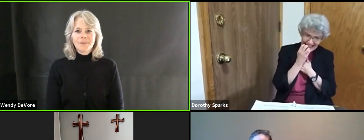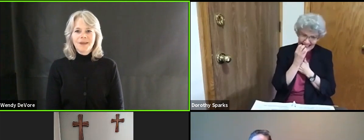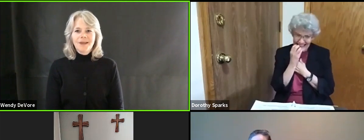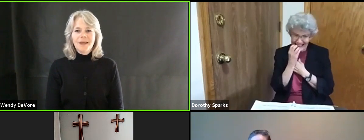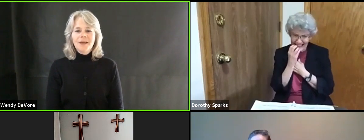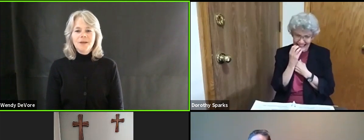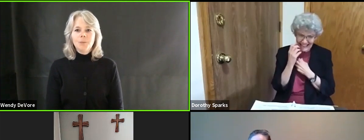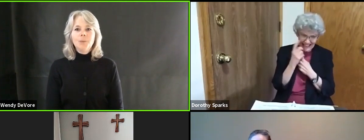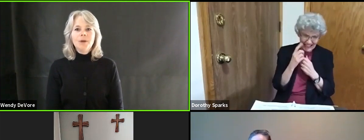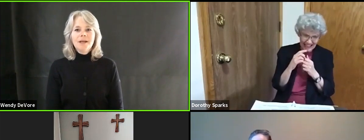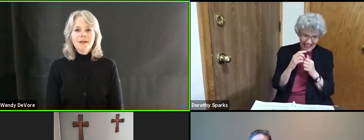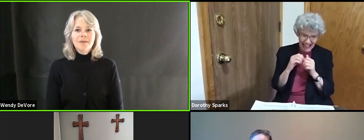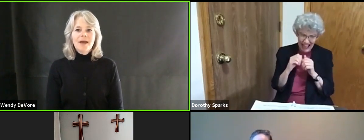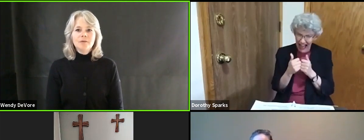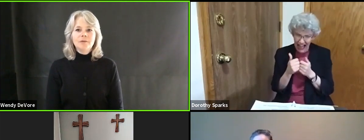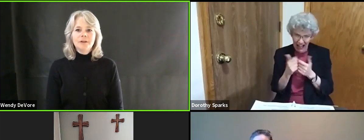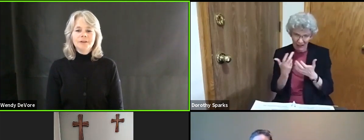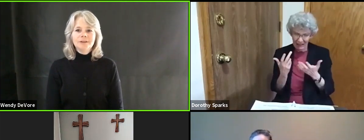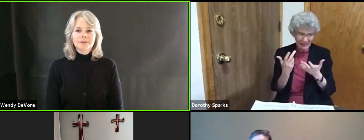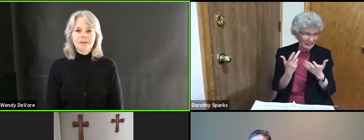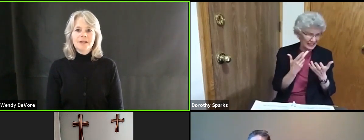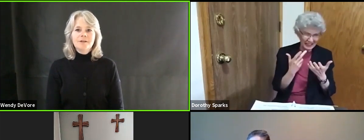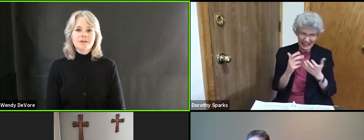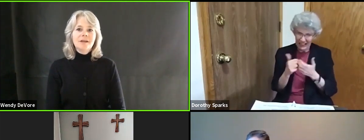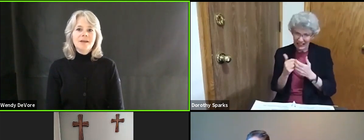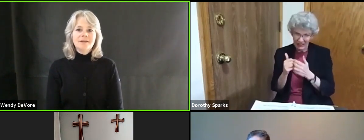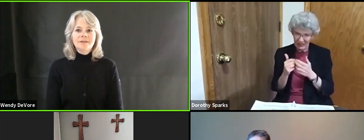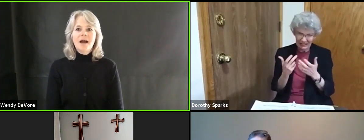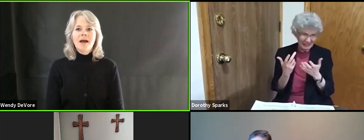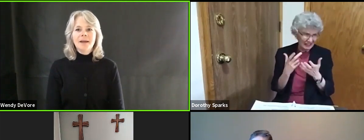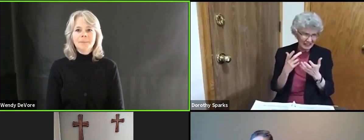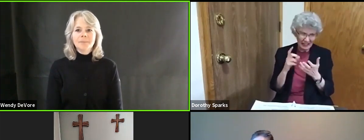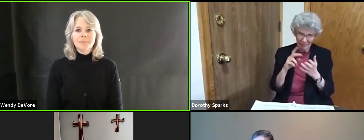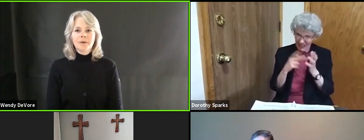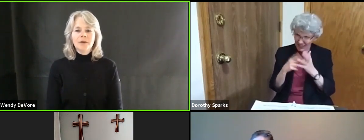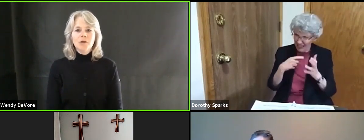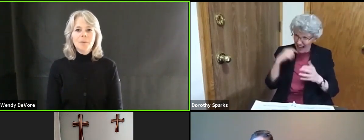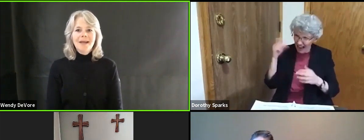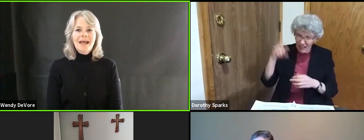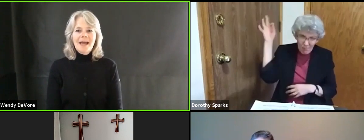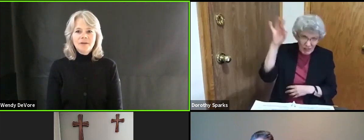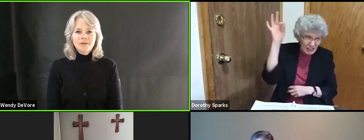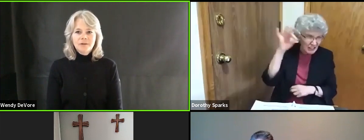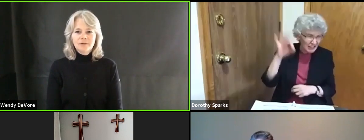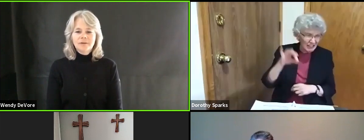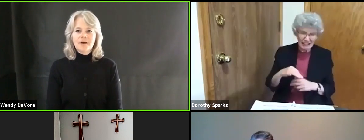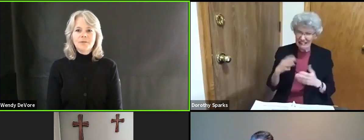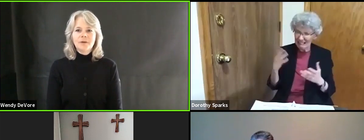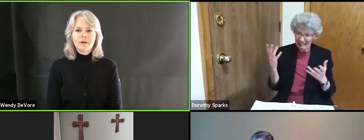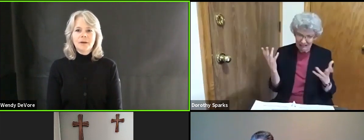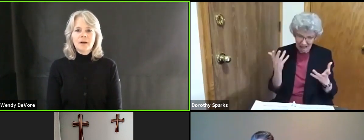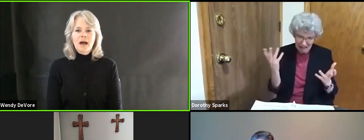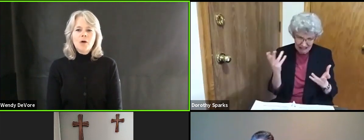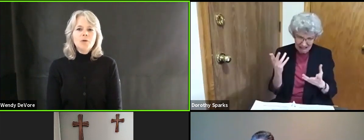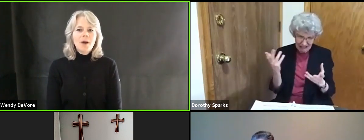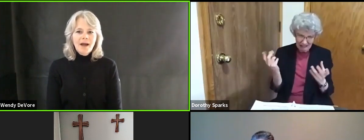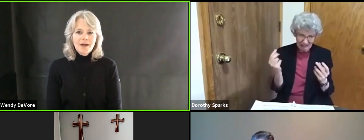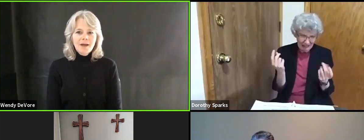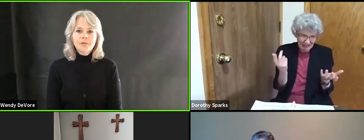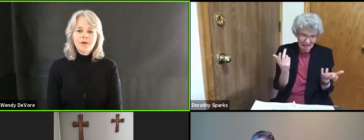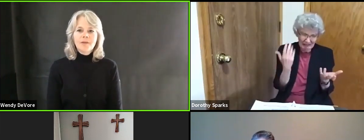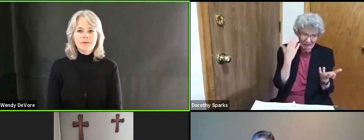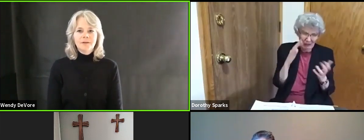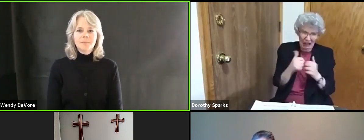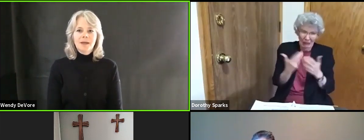Now, in reading that verse in today's time, you might ask yourself, how do